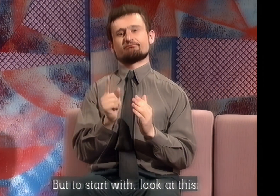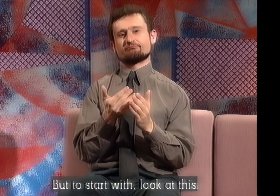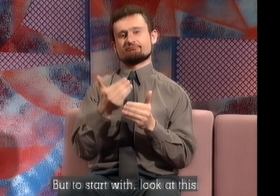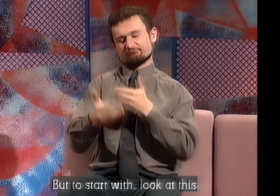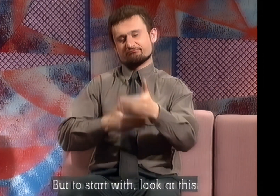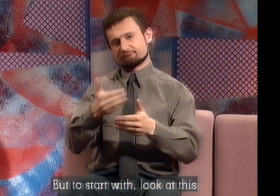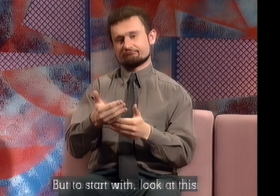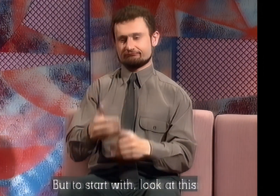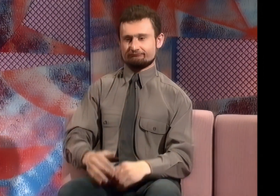this.